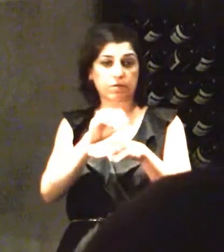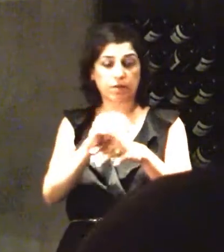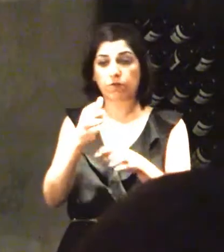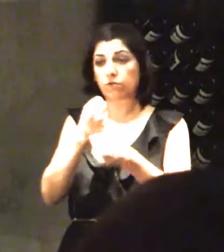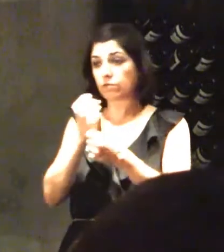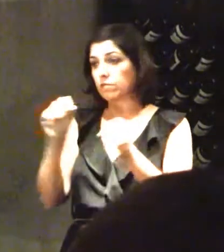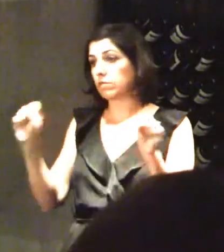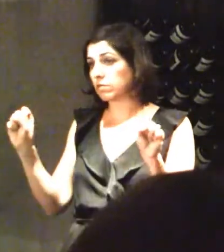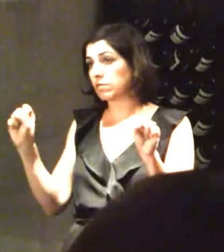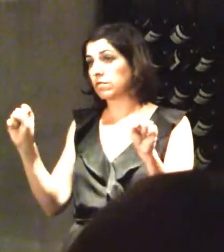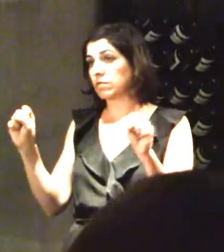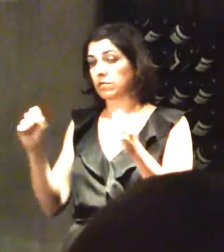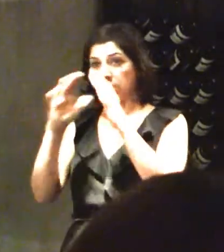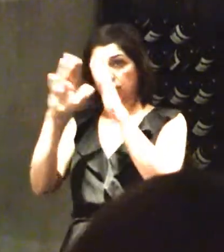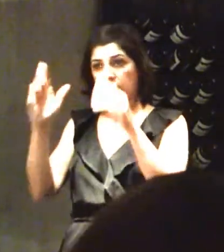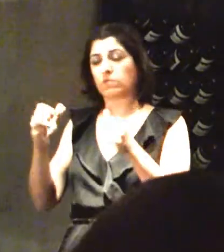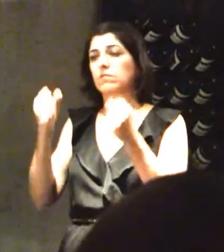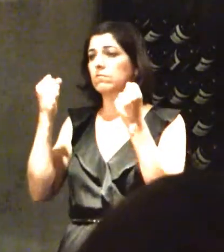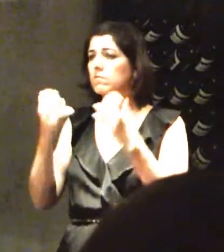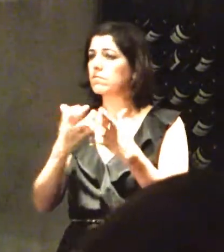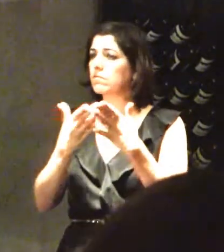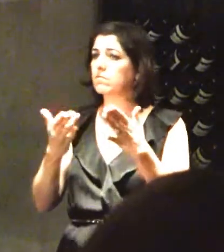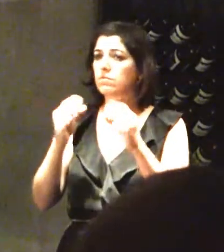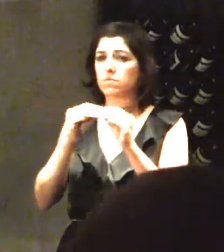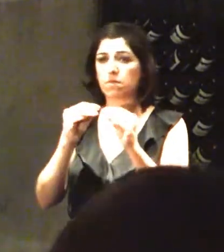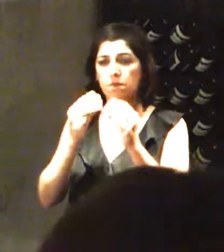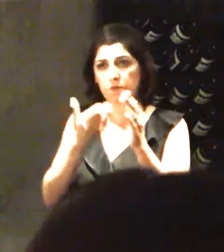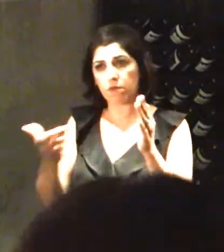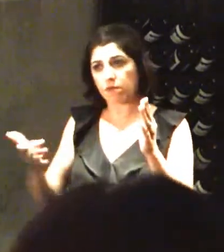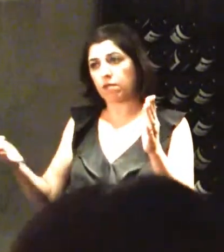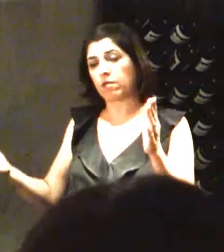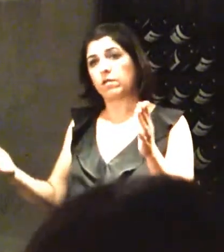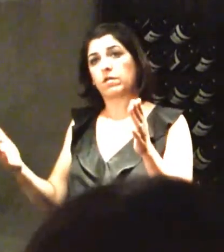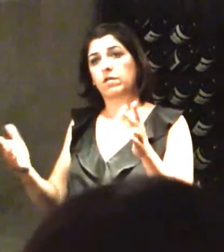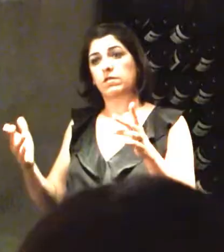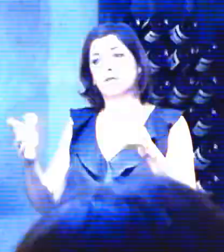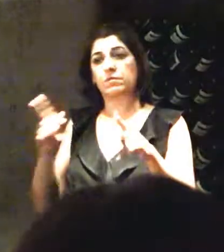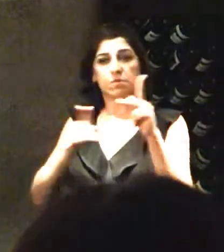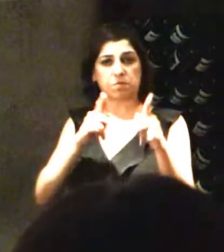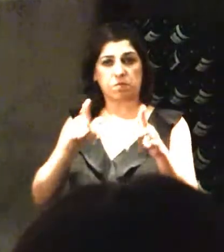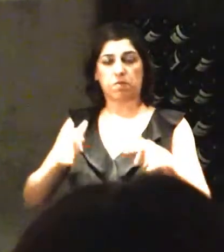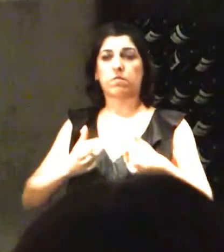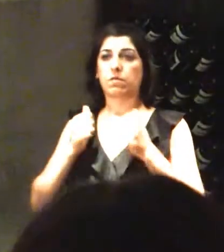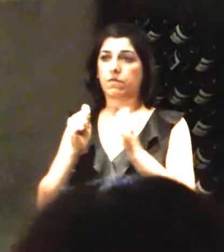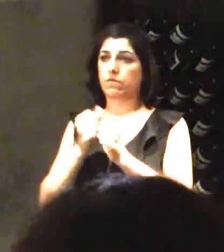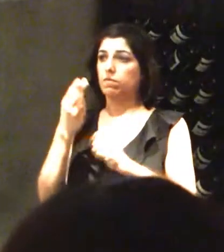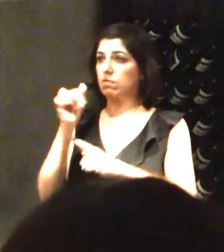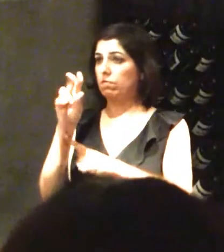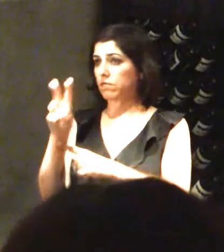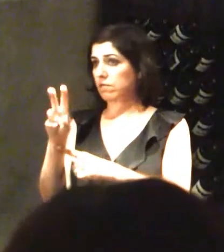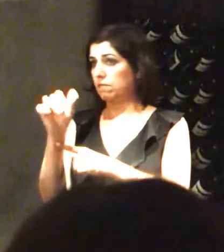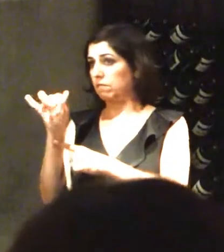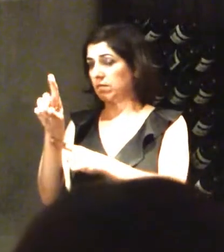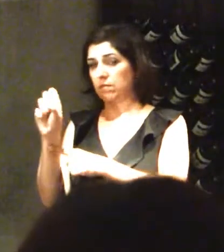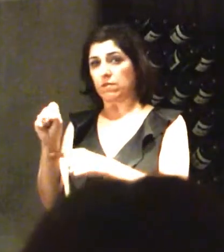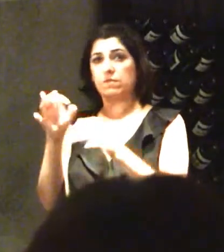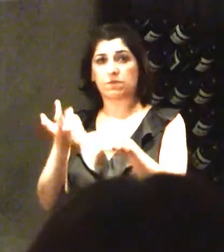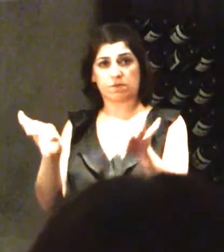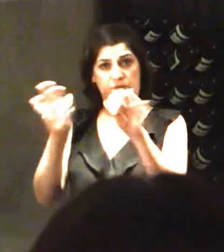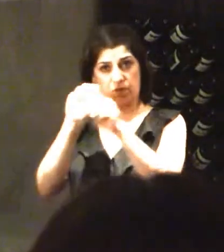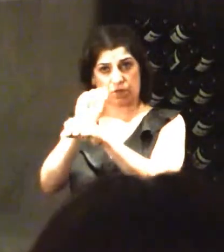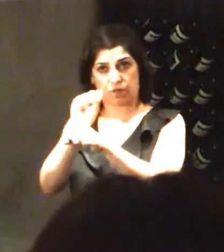housing, and so much more for thousands of Los Angeles who are living with HIV and AIDS. It's such important work, as you all